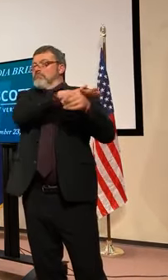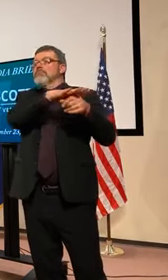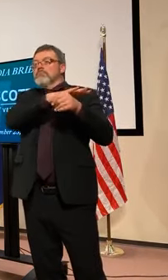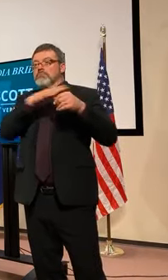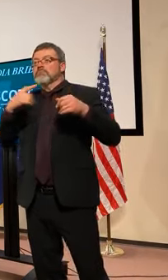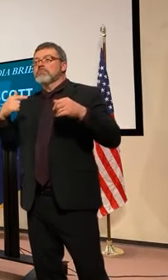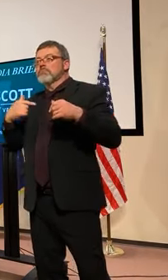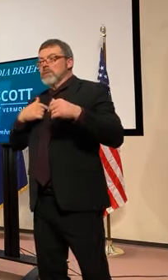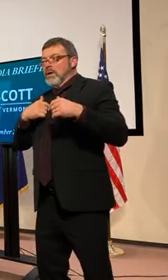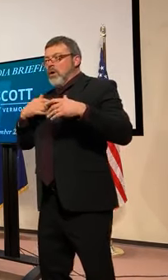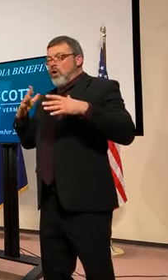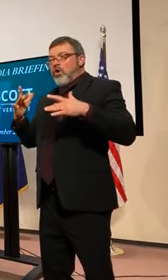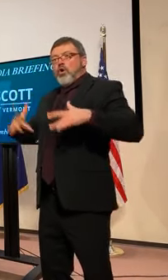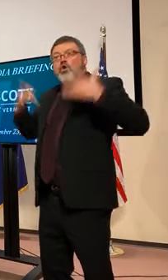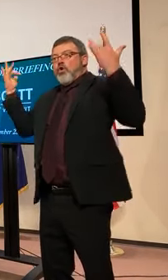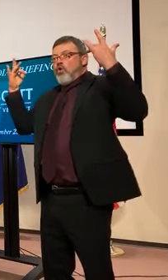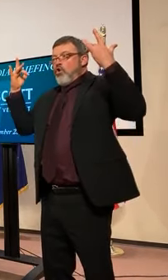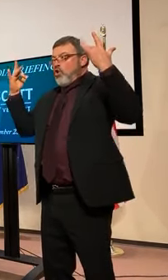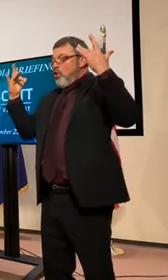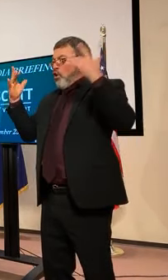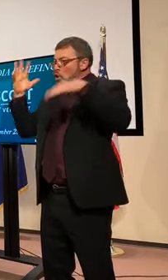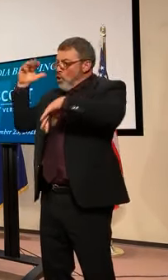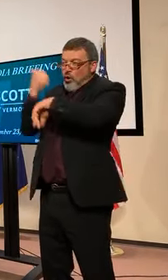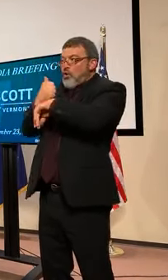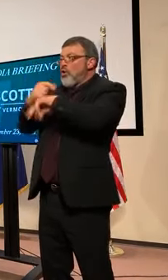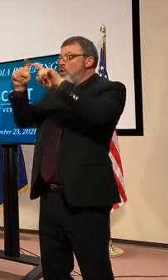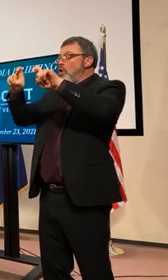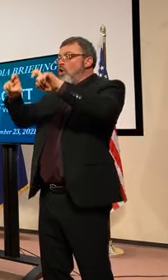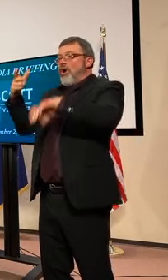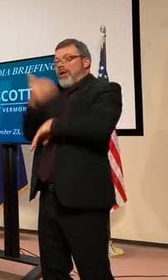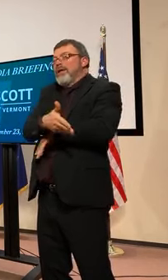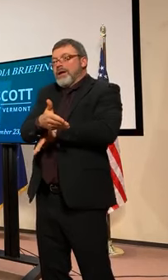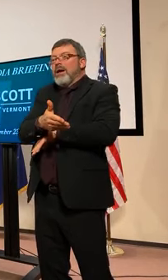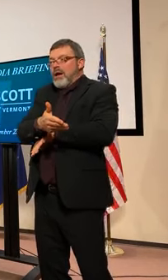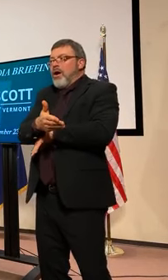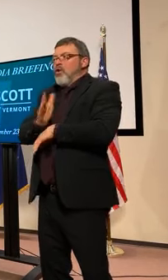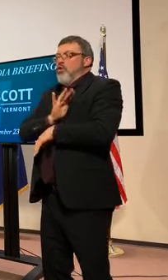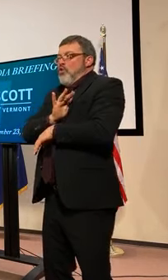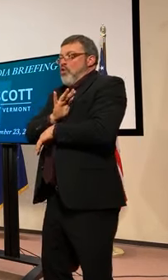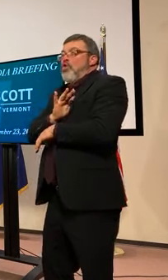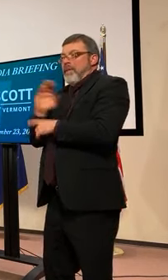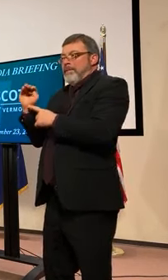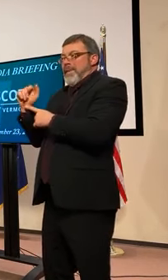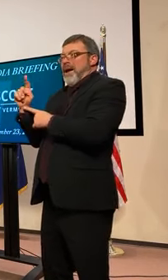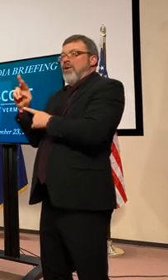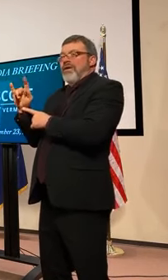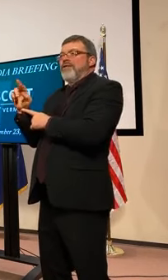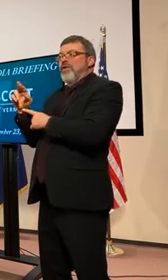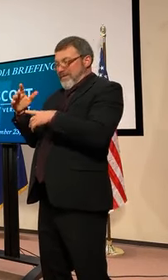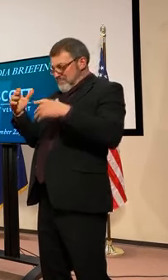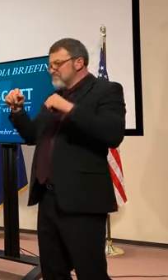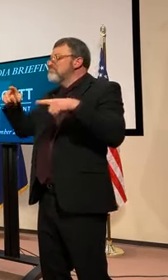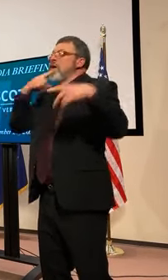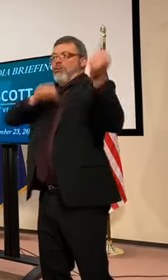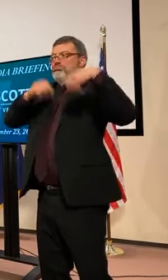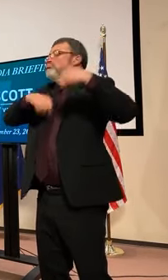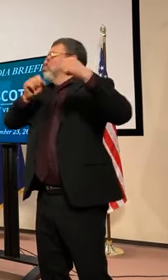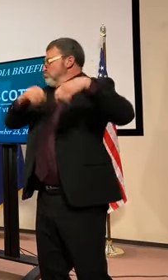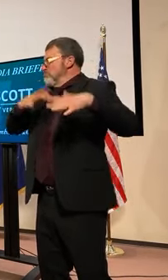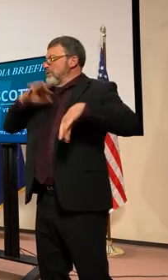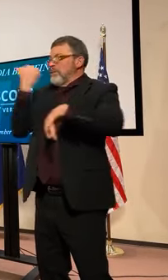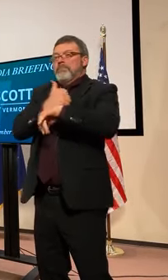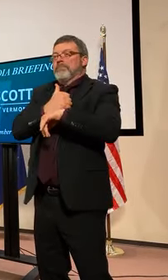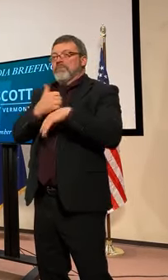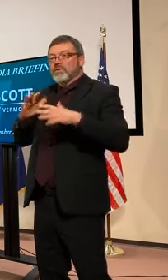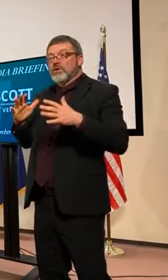excited to add a testing opportunity into that area. We're going to look at it right